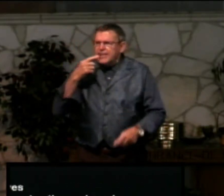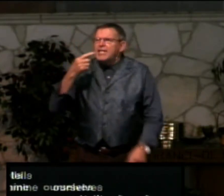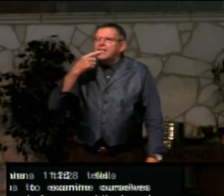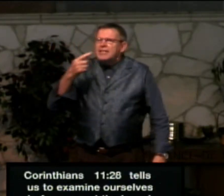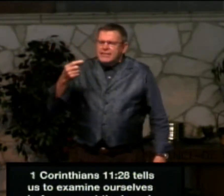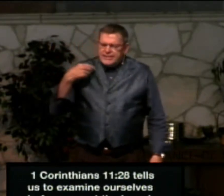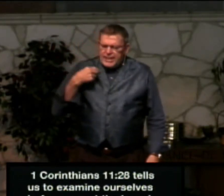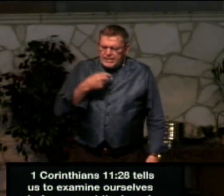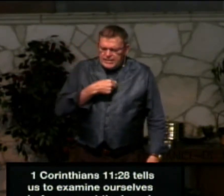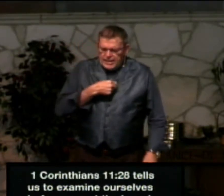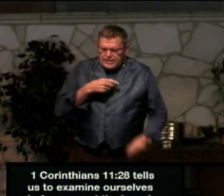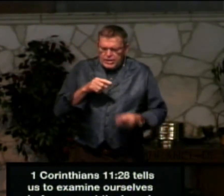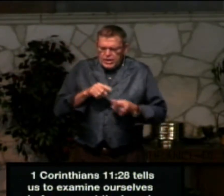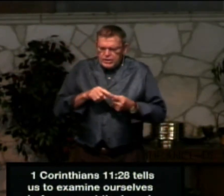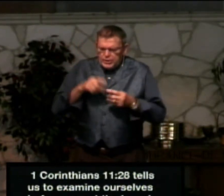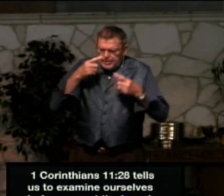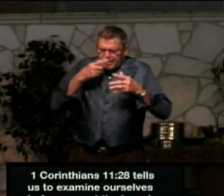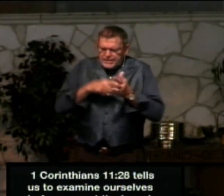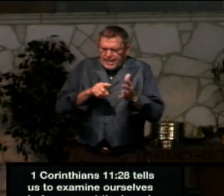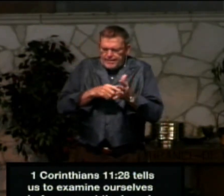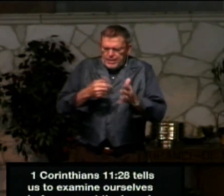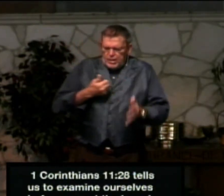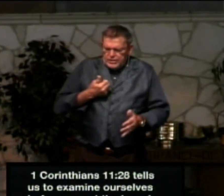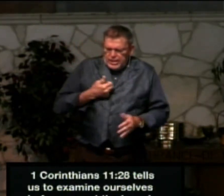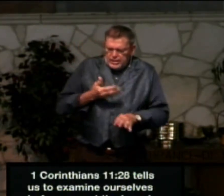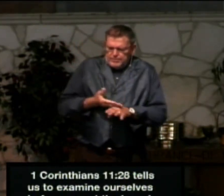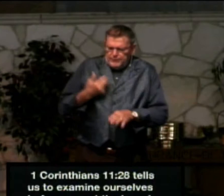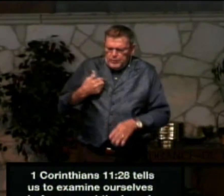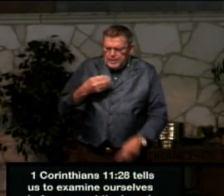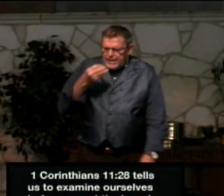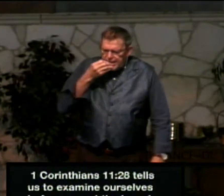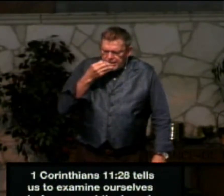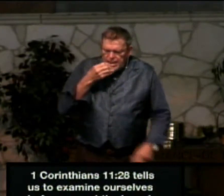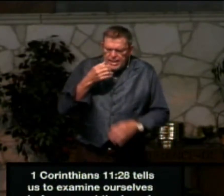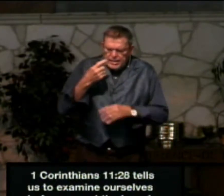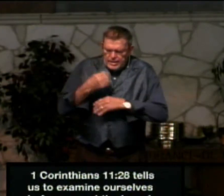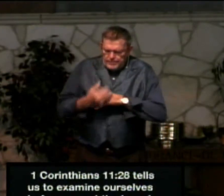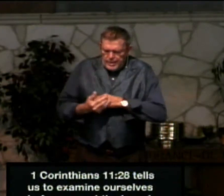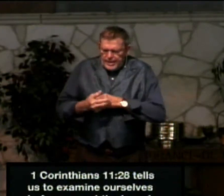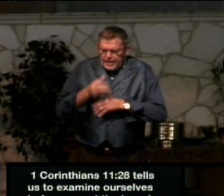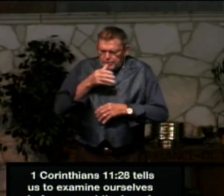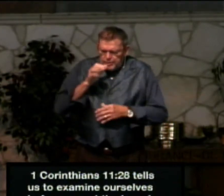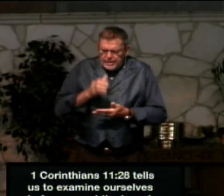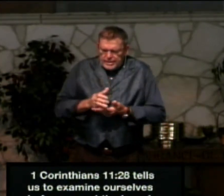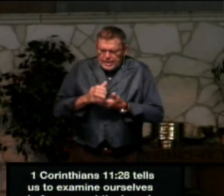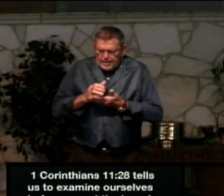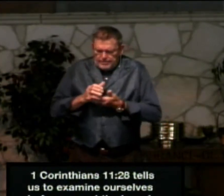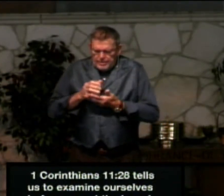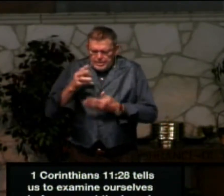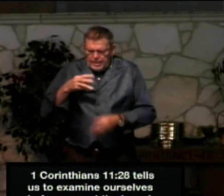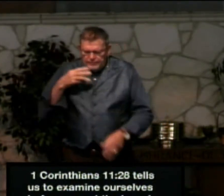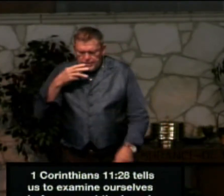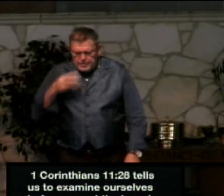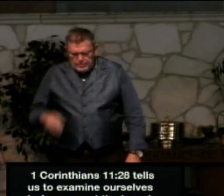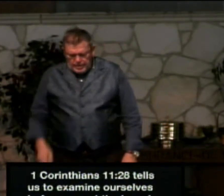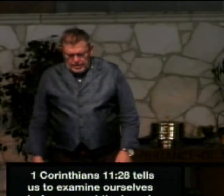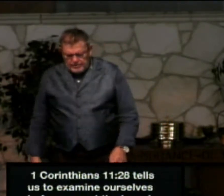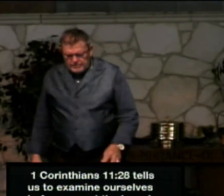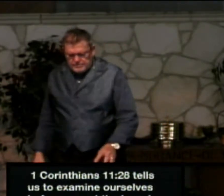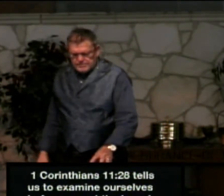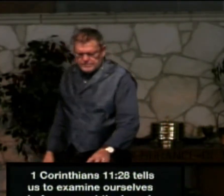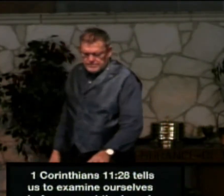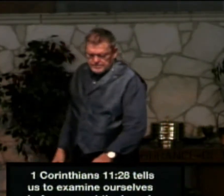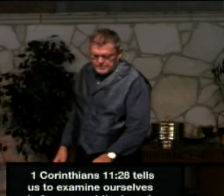11:28 tells us to examine ourselves before we eat the bread and drink the cup of